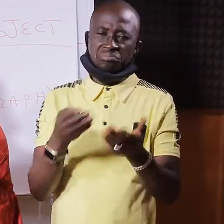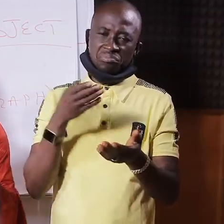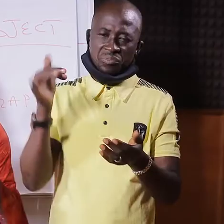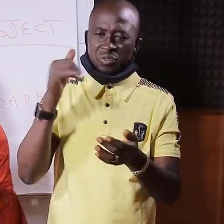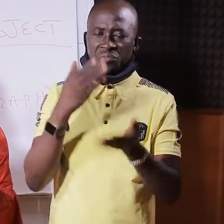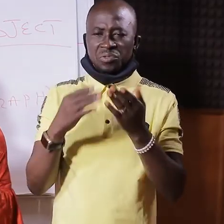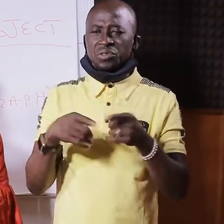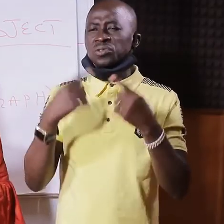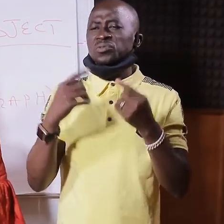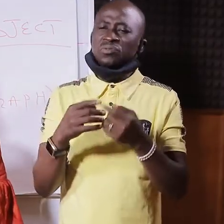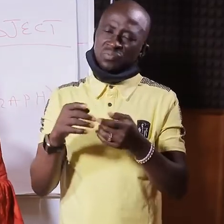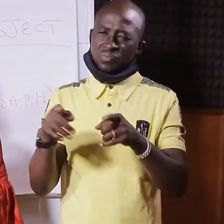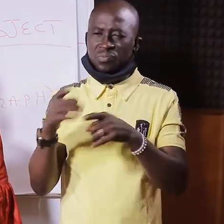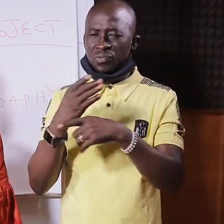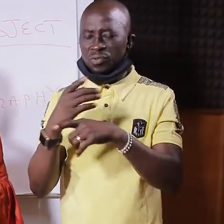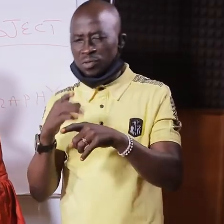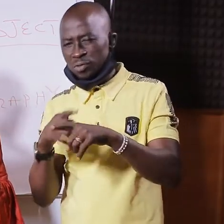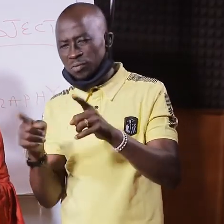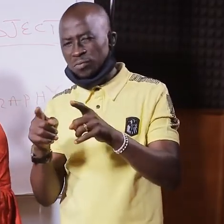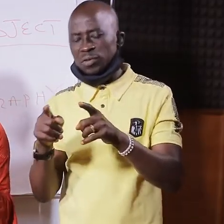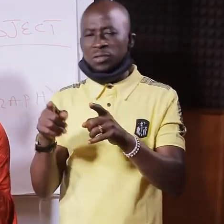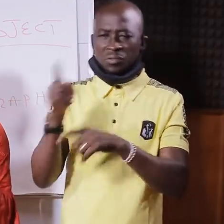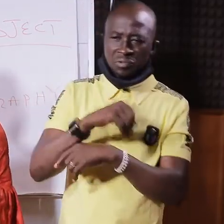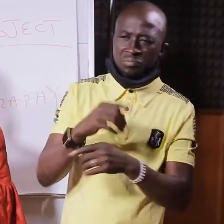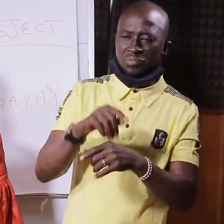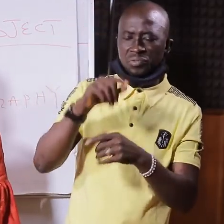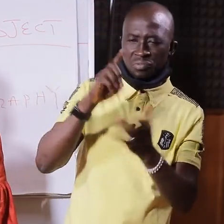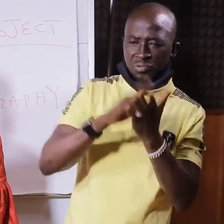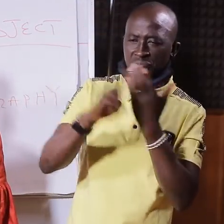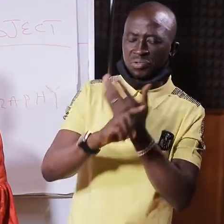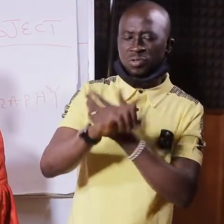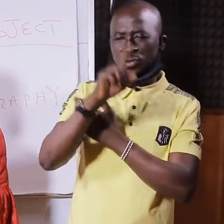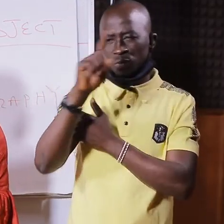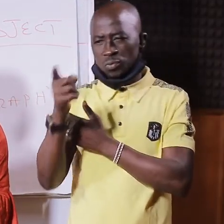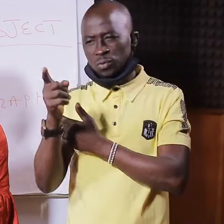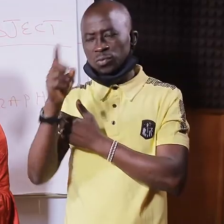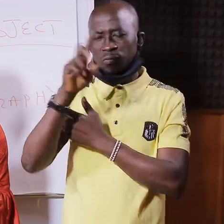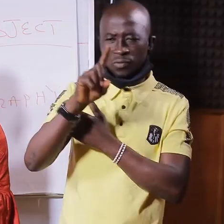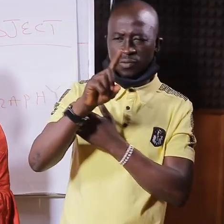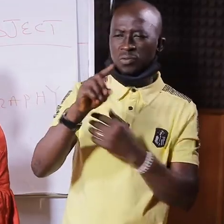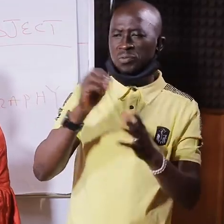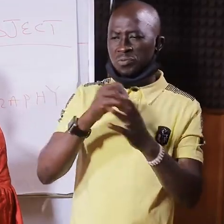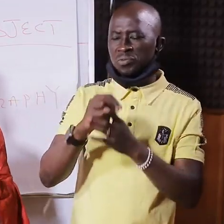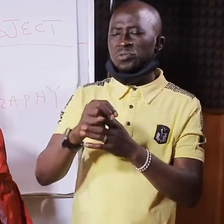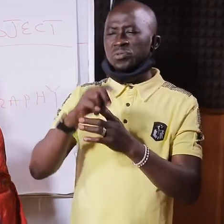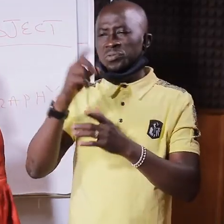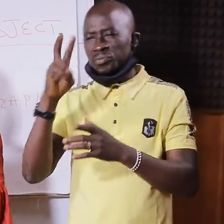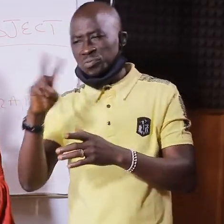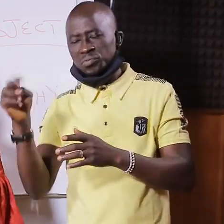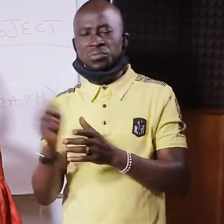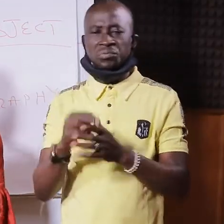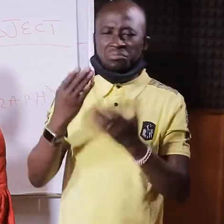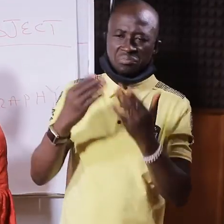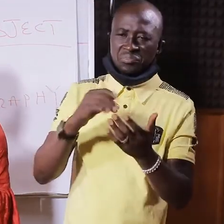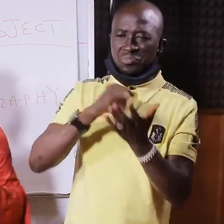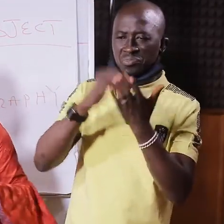you contradicting dates. You might have December 21st or 22nd. The same thing with June. Some people will tell you June